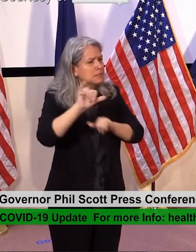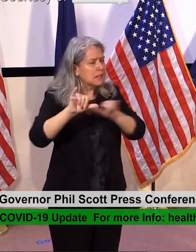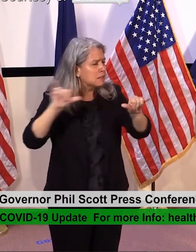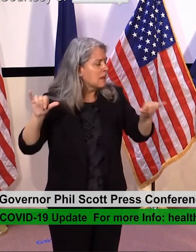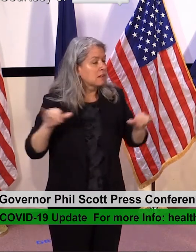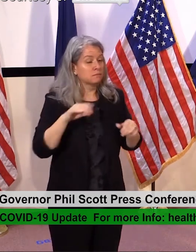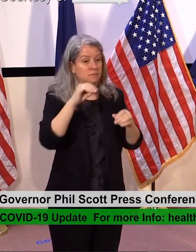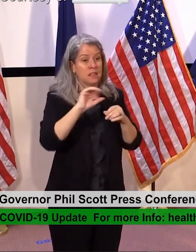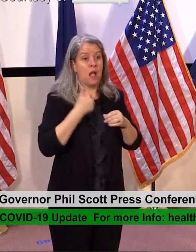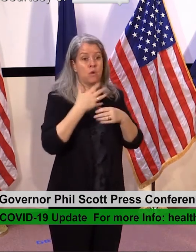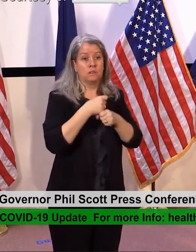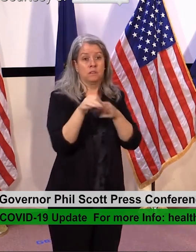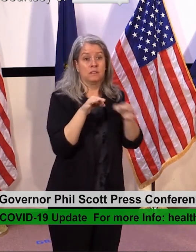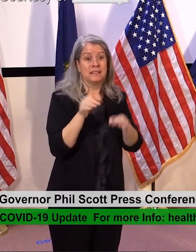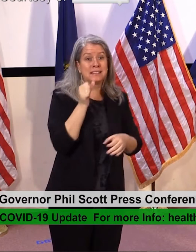yesterday in the briefing,